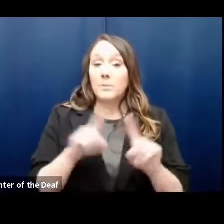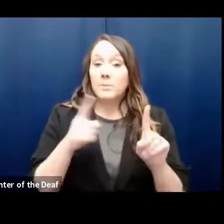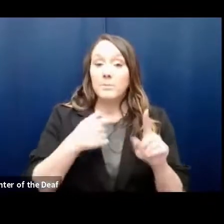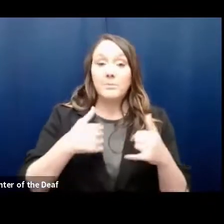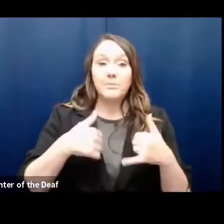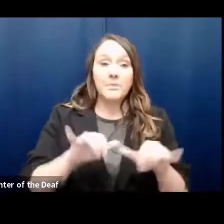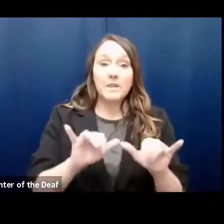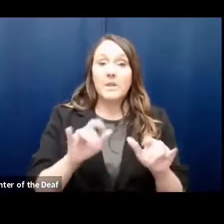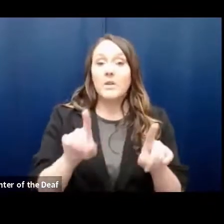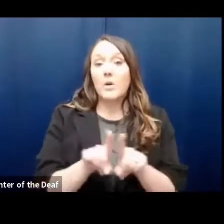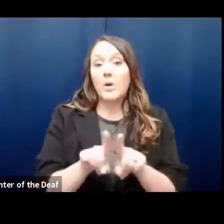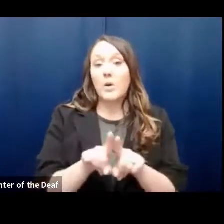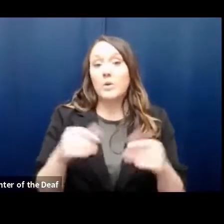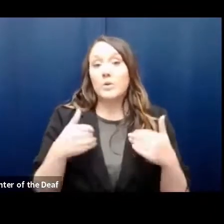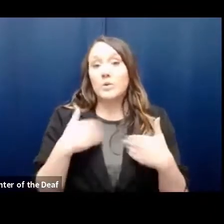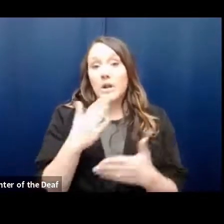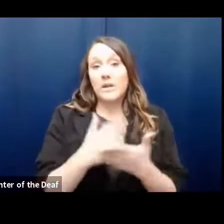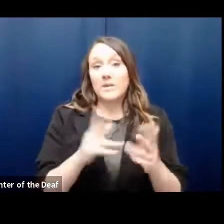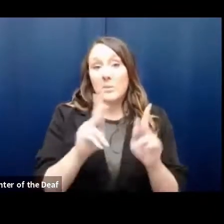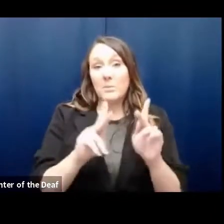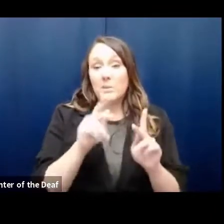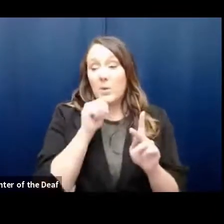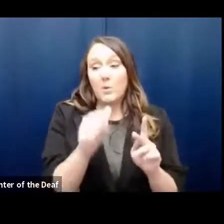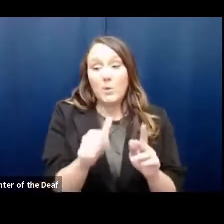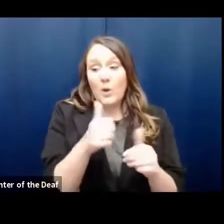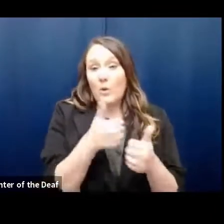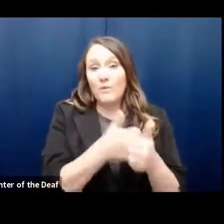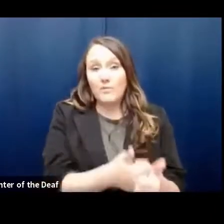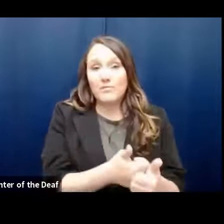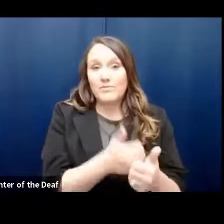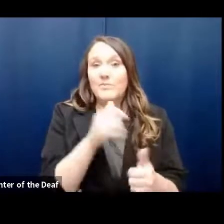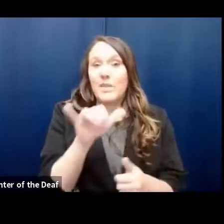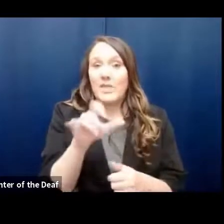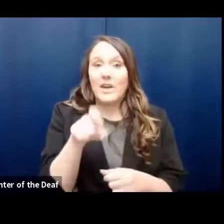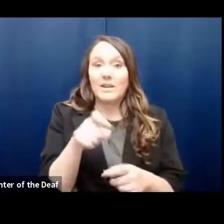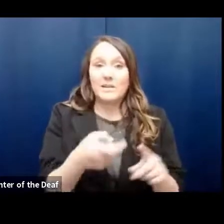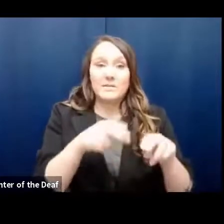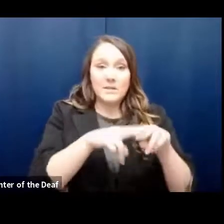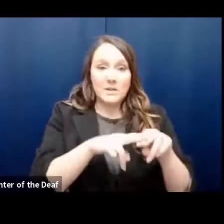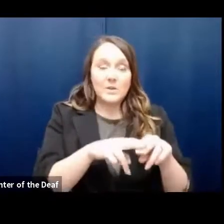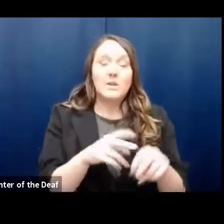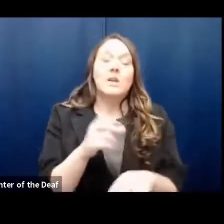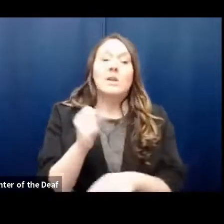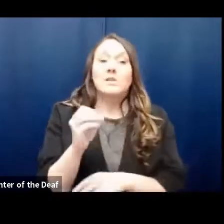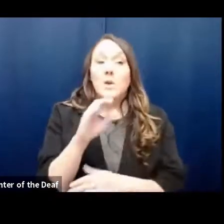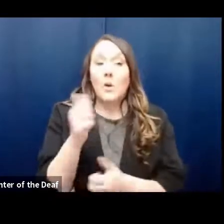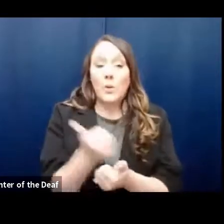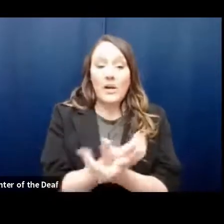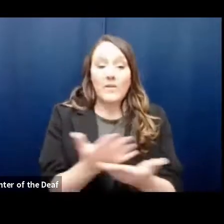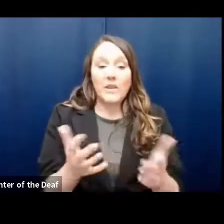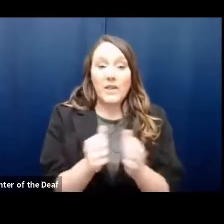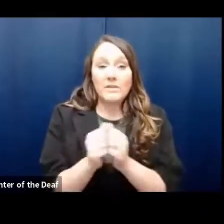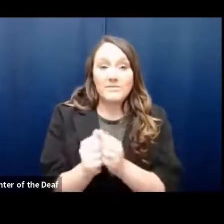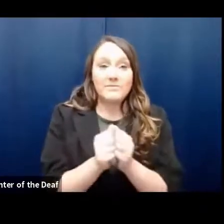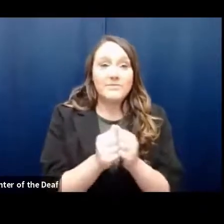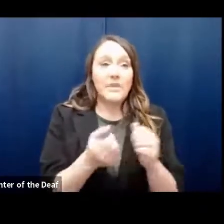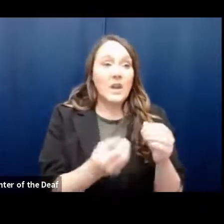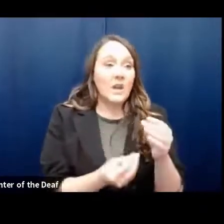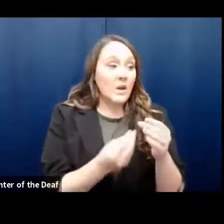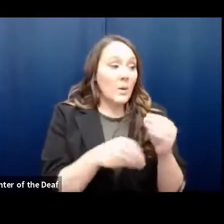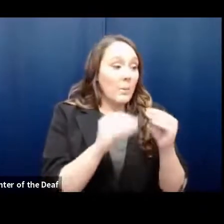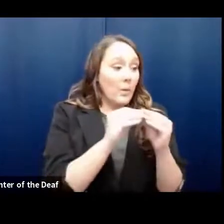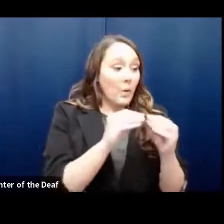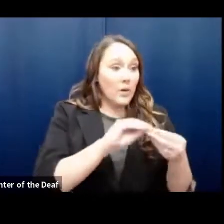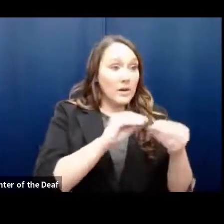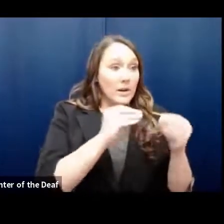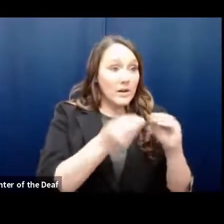still also have a portion of people who won't cooperate, and we need that to go up as well. So all of those things combined, growing numbers, which have growing